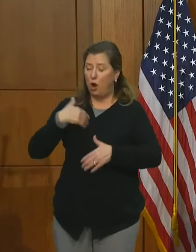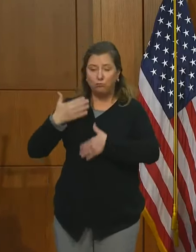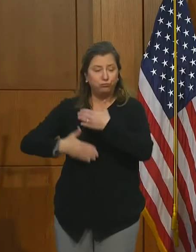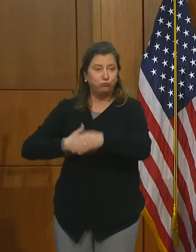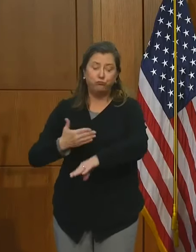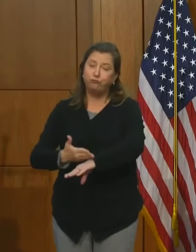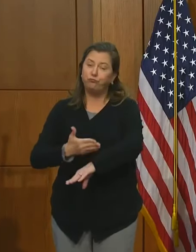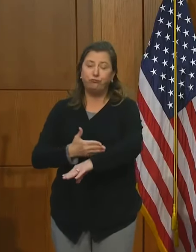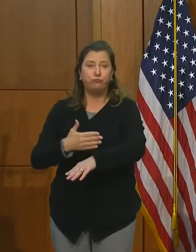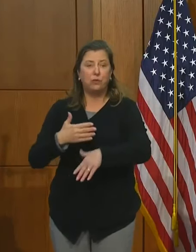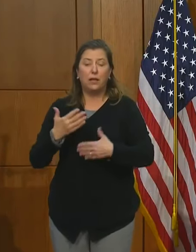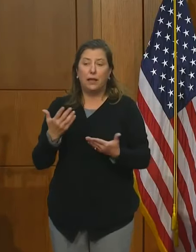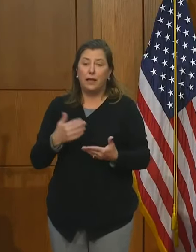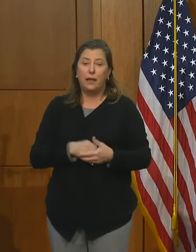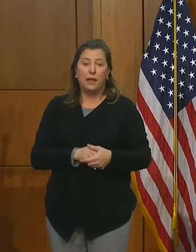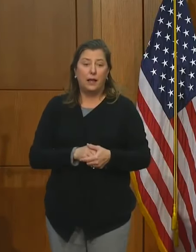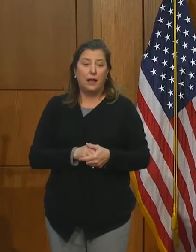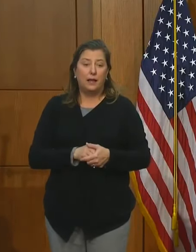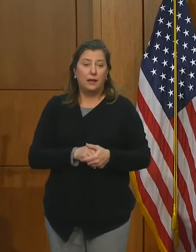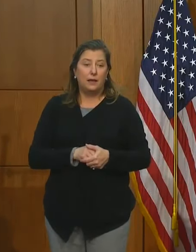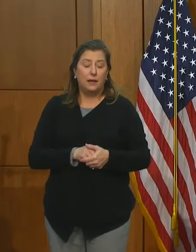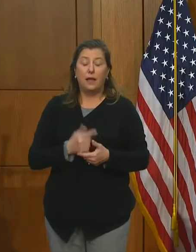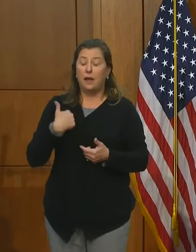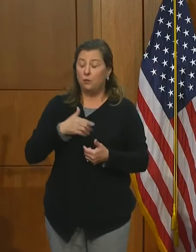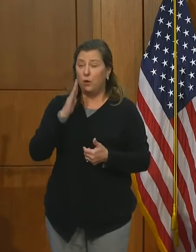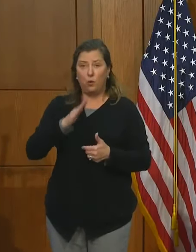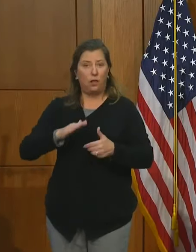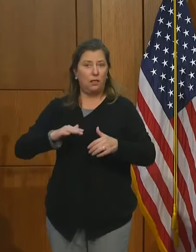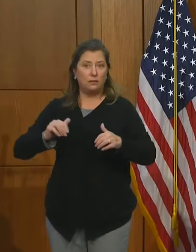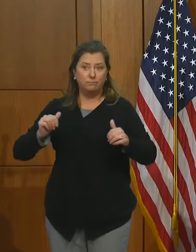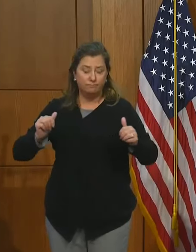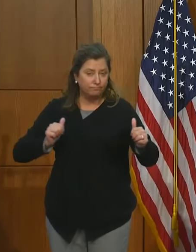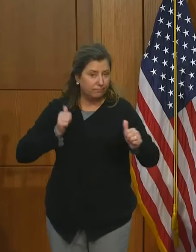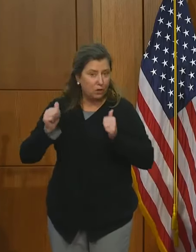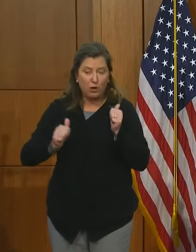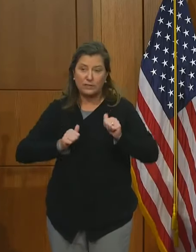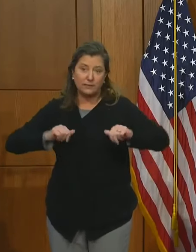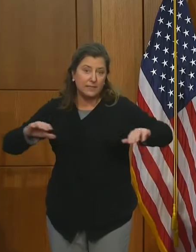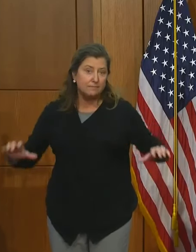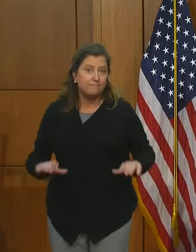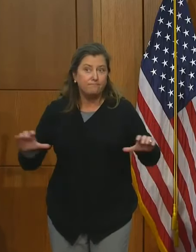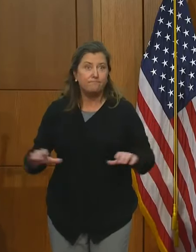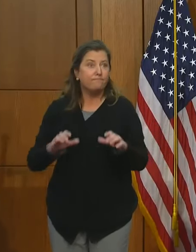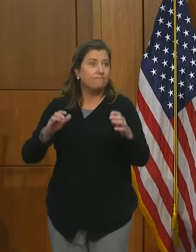and we will aggressively